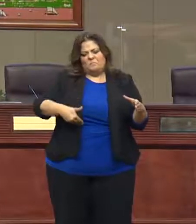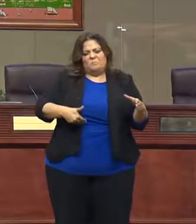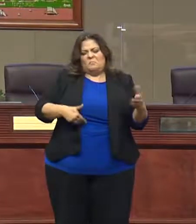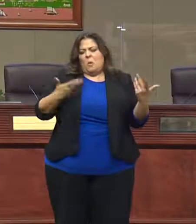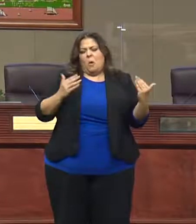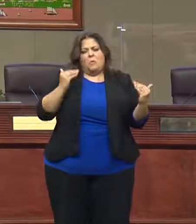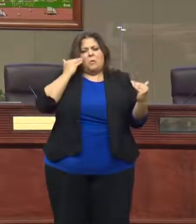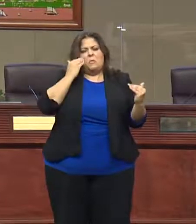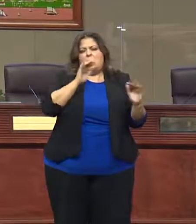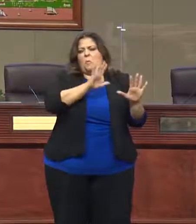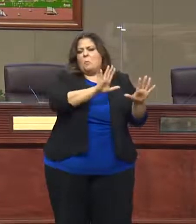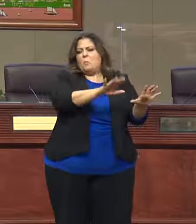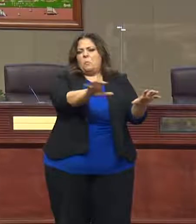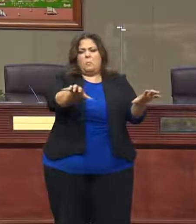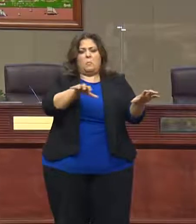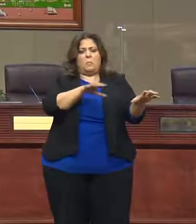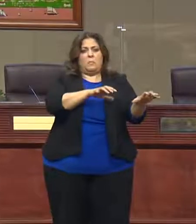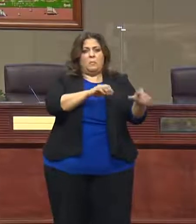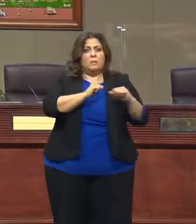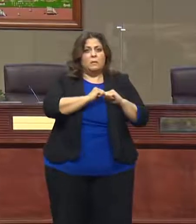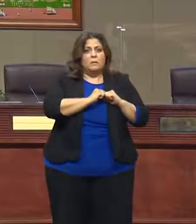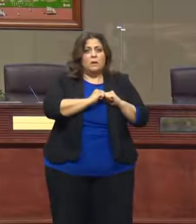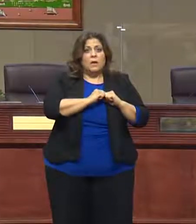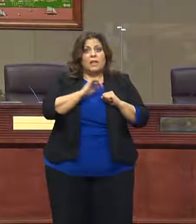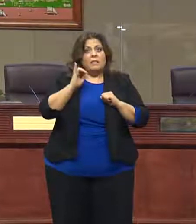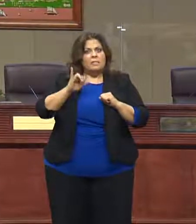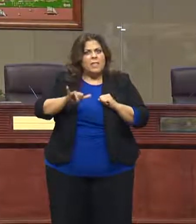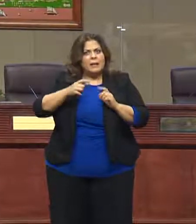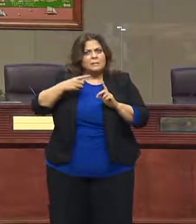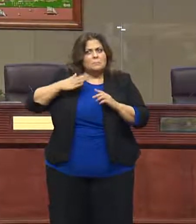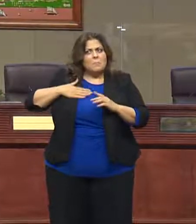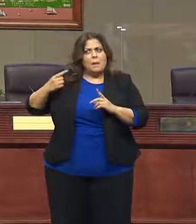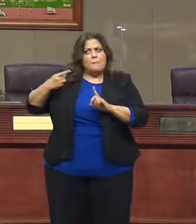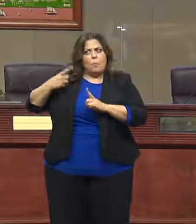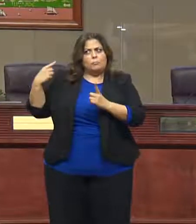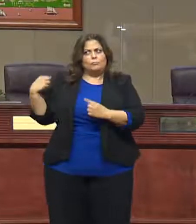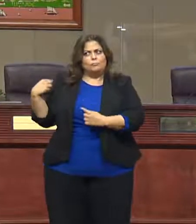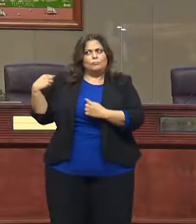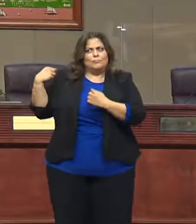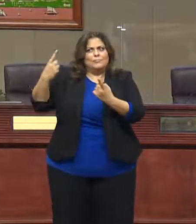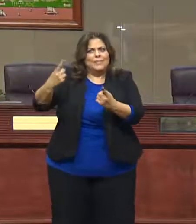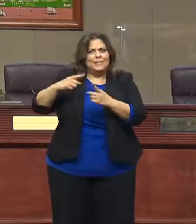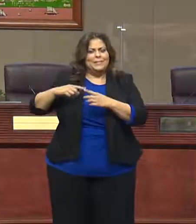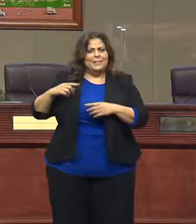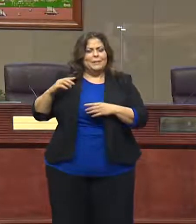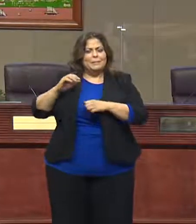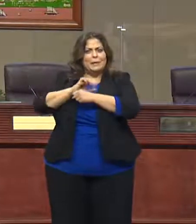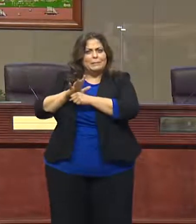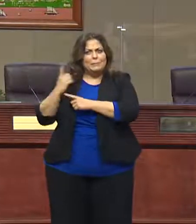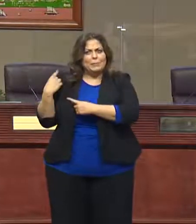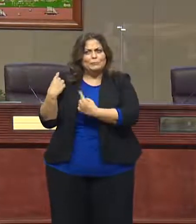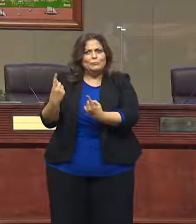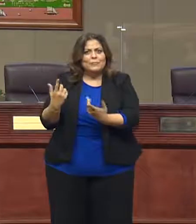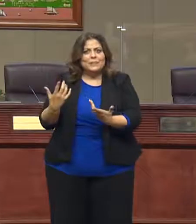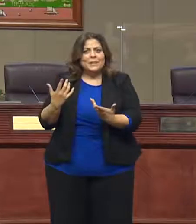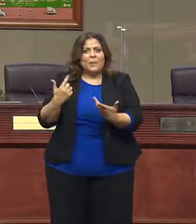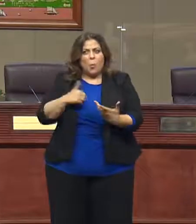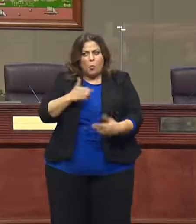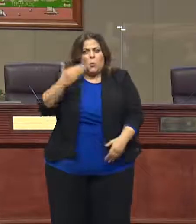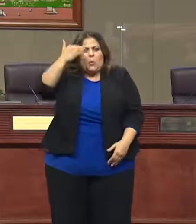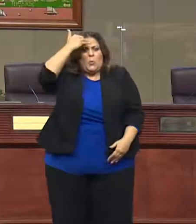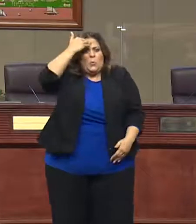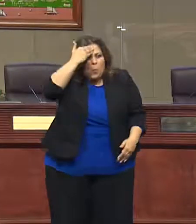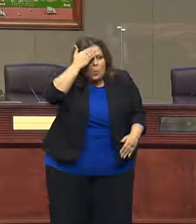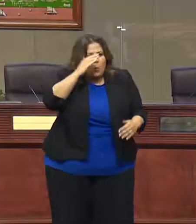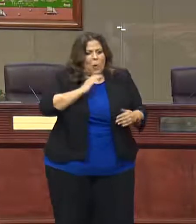pandemic, those of us who work at the local level, we know our communities. And because we know our communities, we really know where